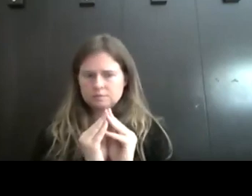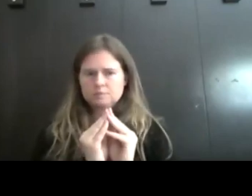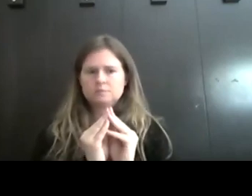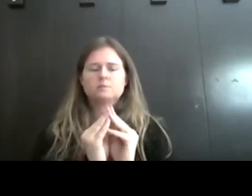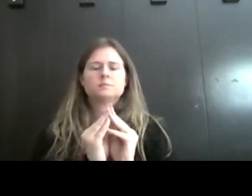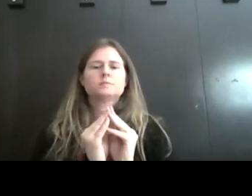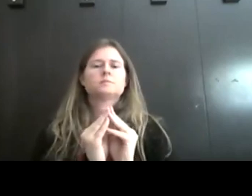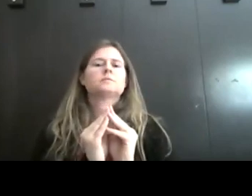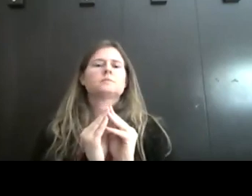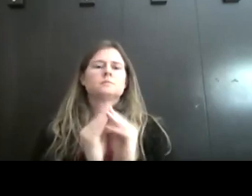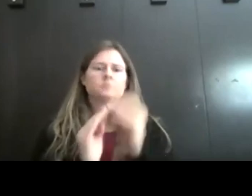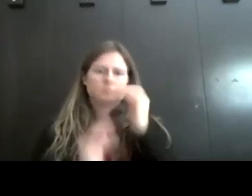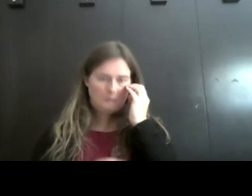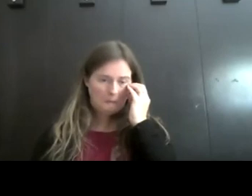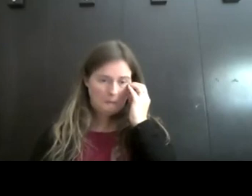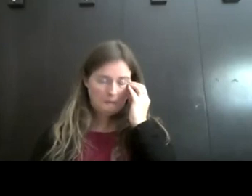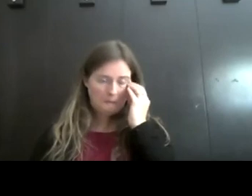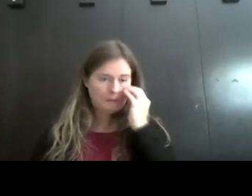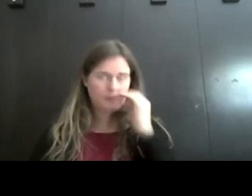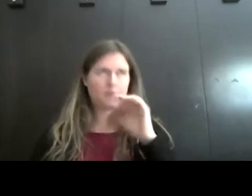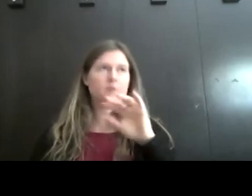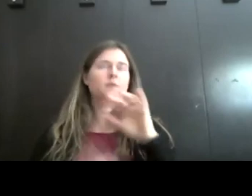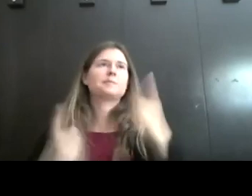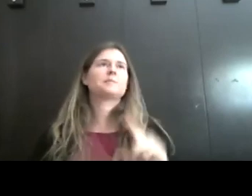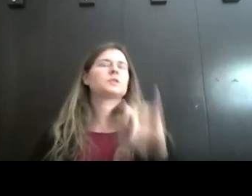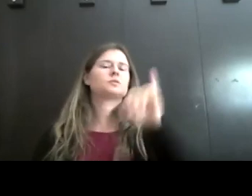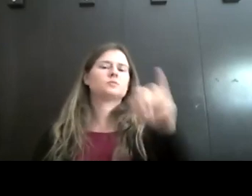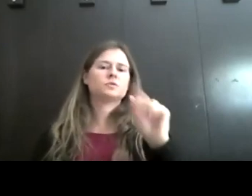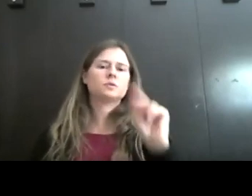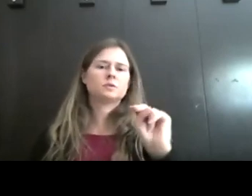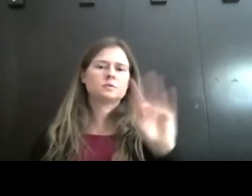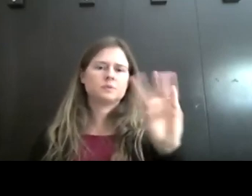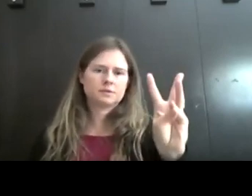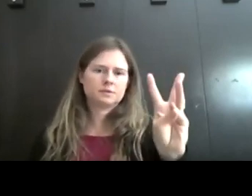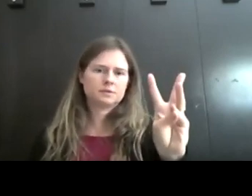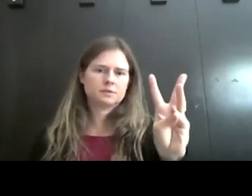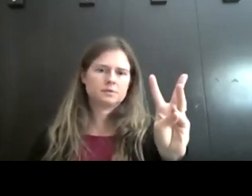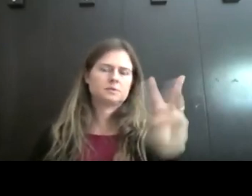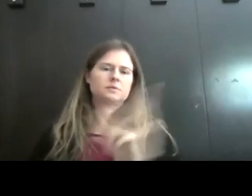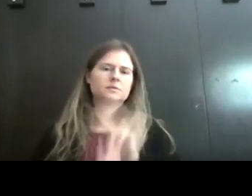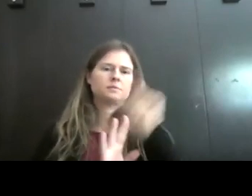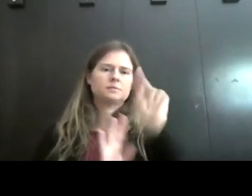over the next several weeks. January 6th, we will have a program